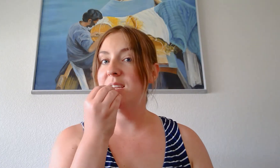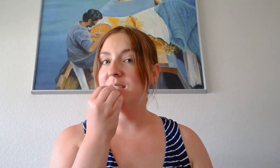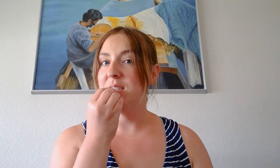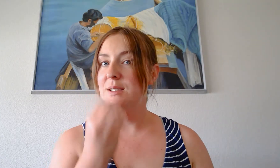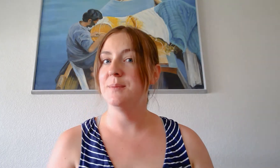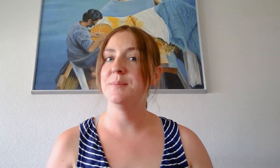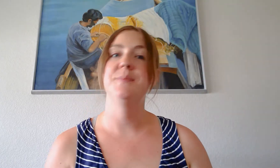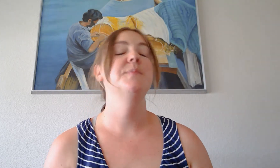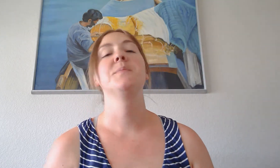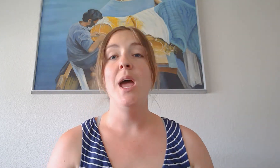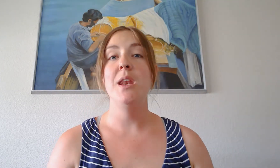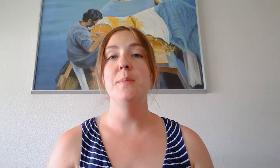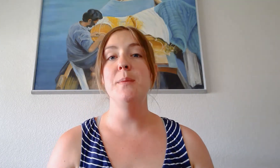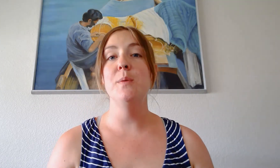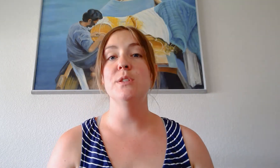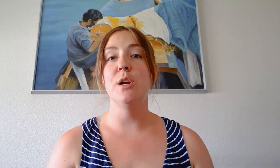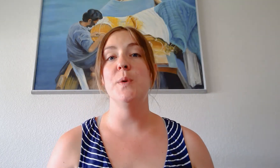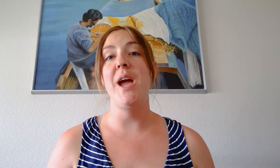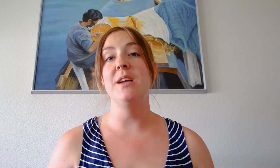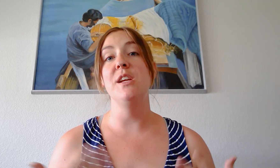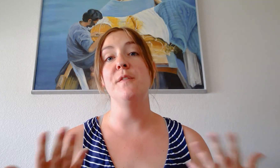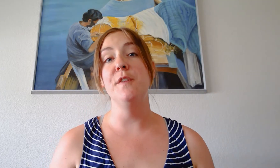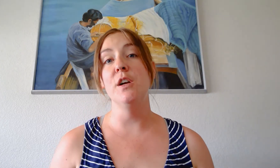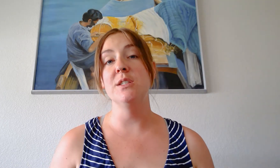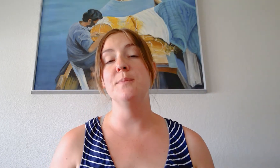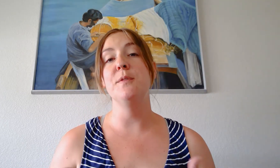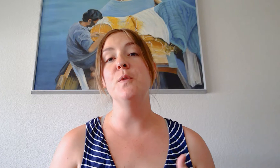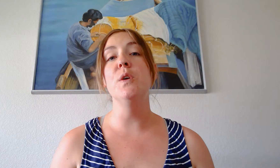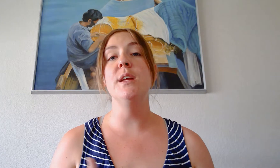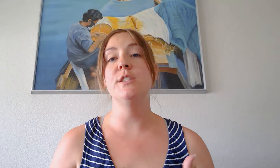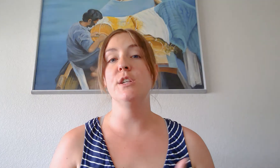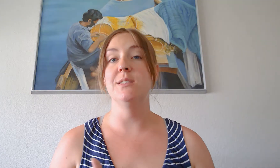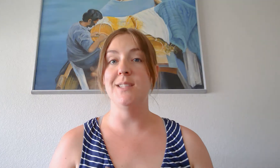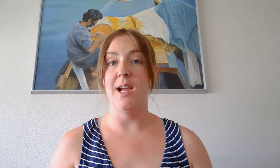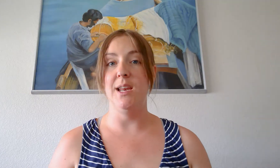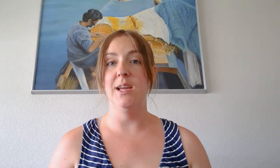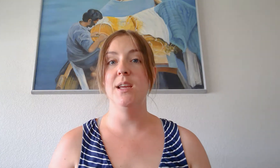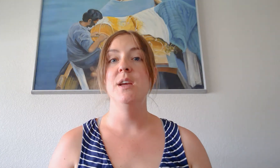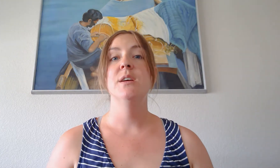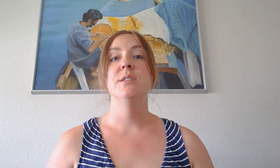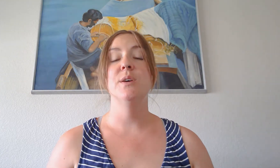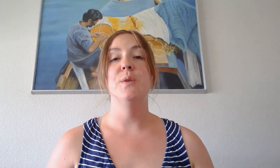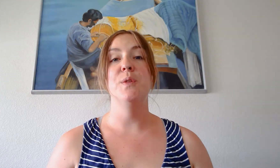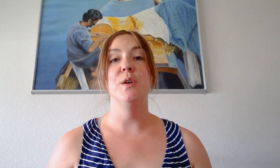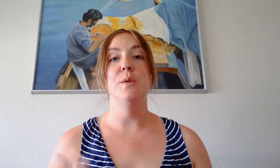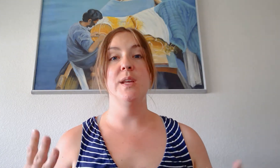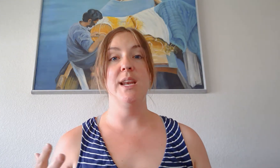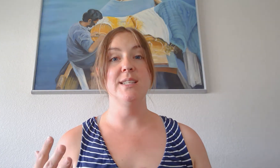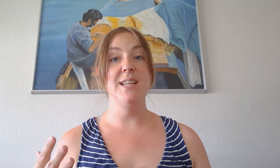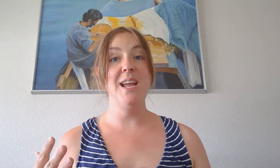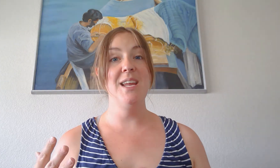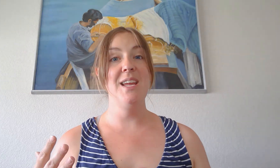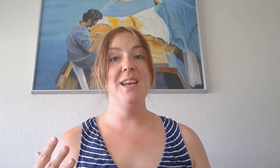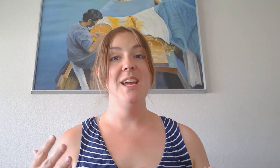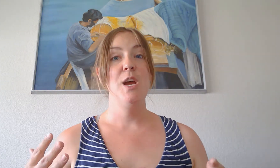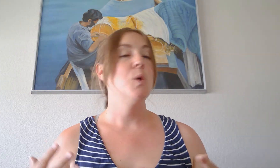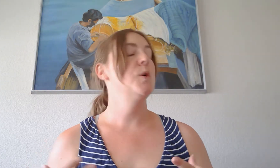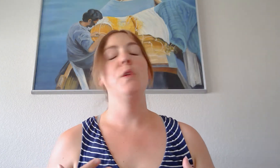eat. Now baby will start reacting first before they start signing. So they'll get excited or they'll get